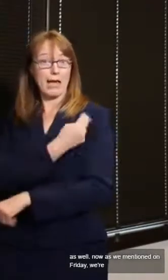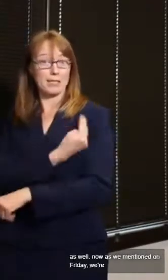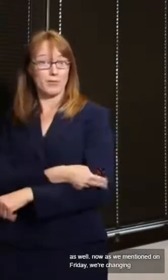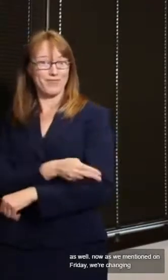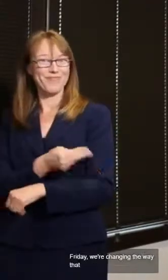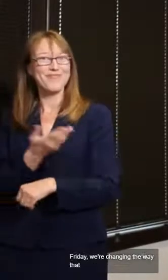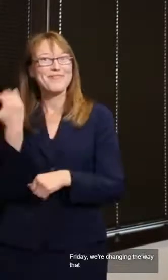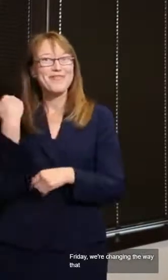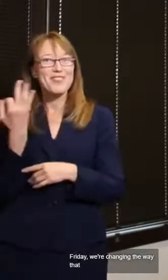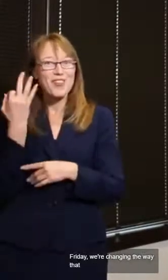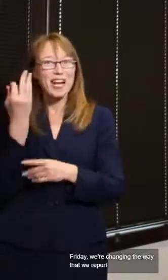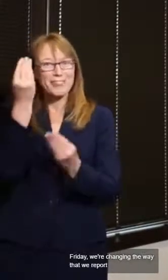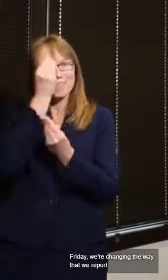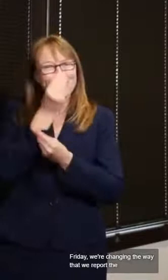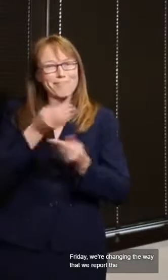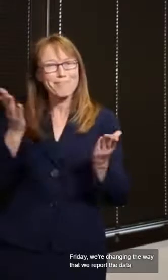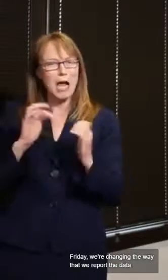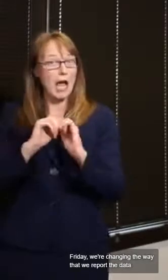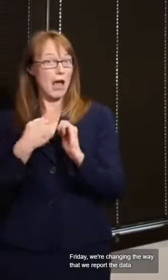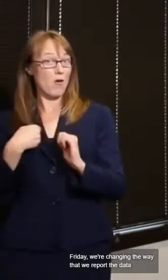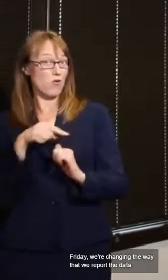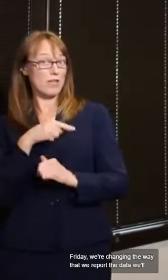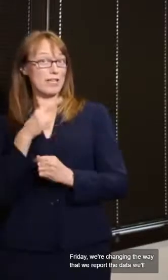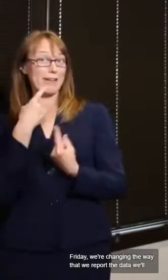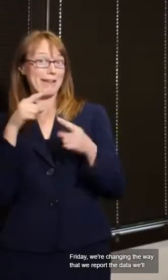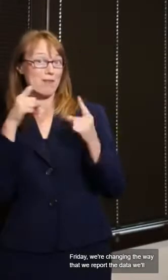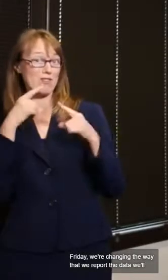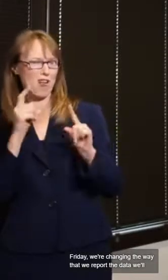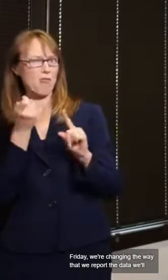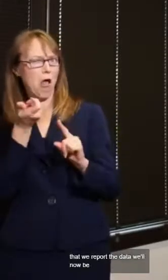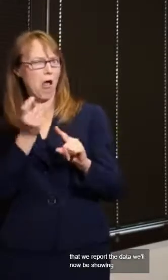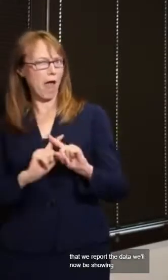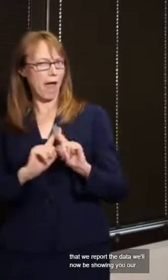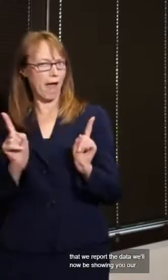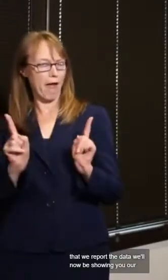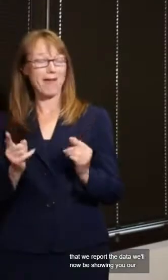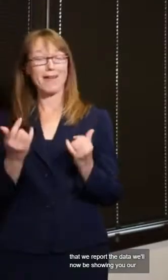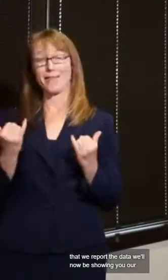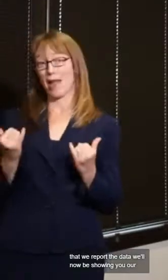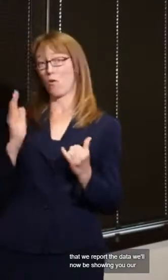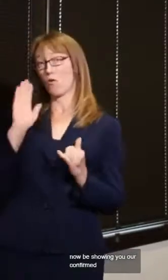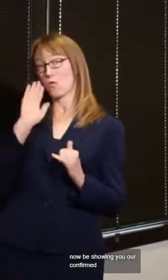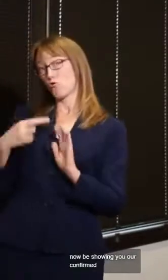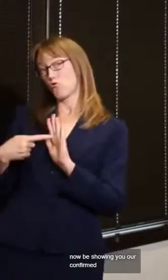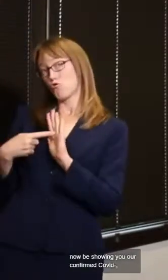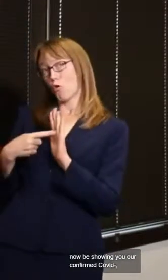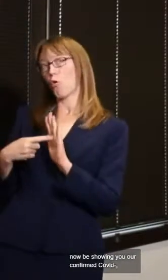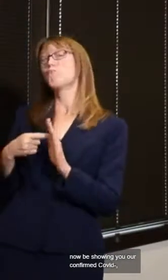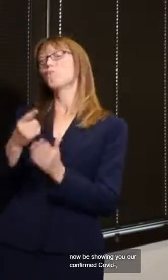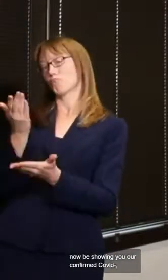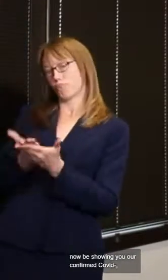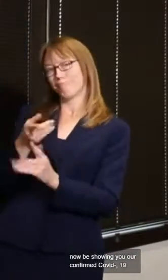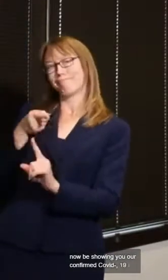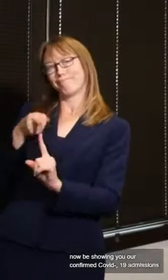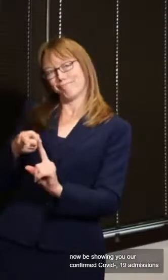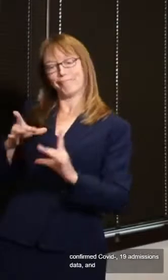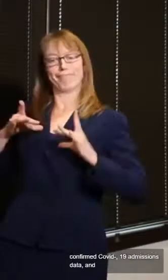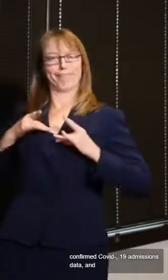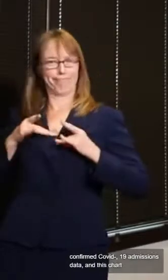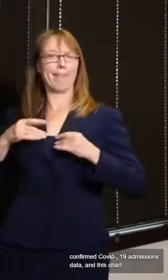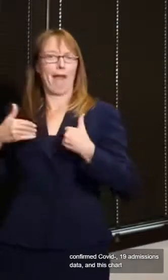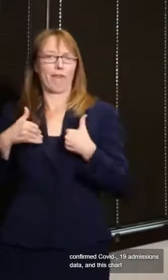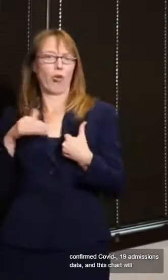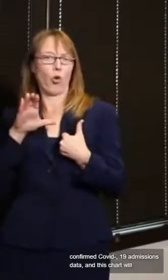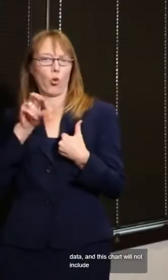the way that we report this data. We'll now be showing you our confirmed COVID-19 admissions data, and this chart will